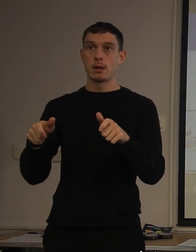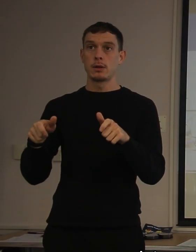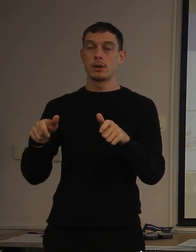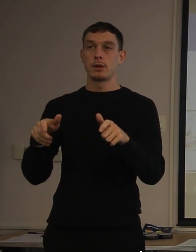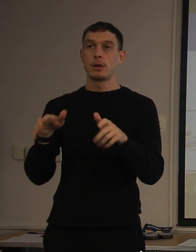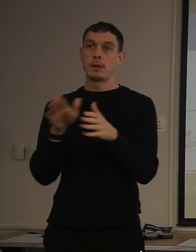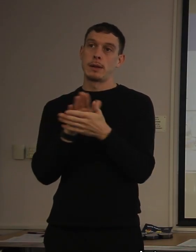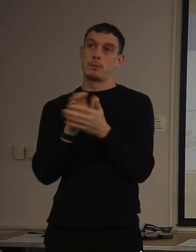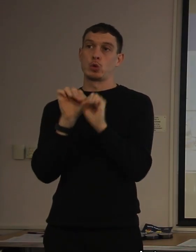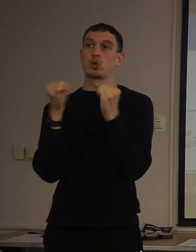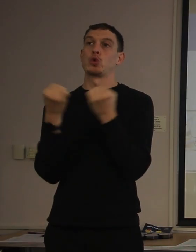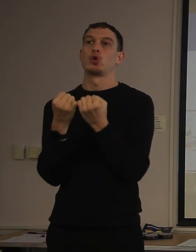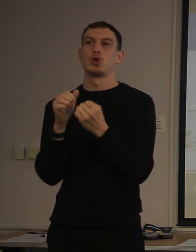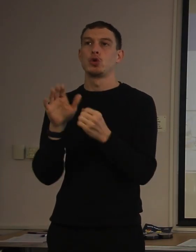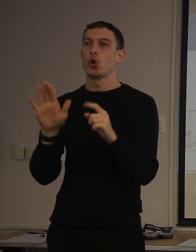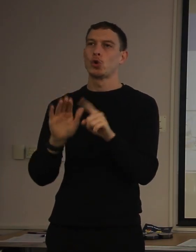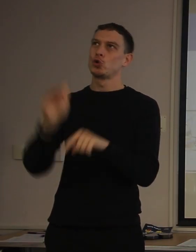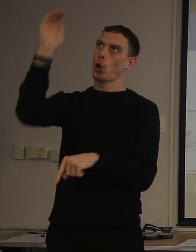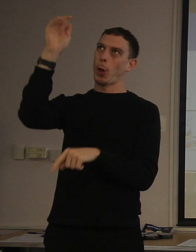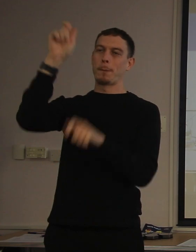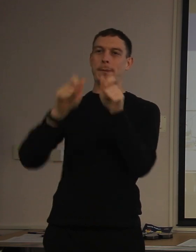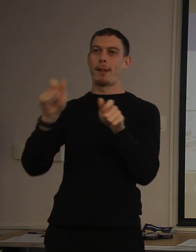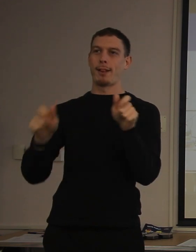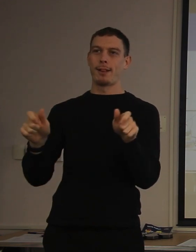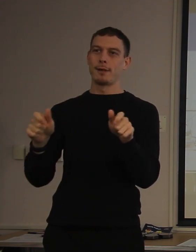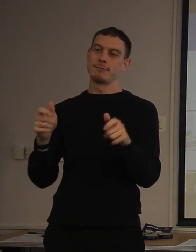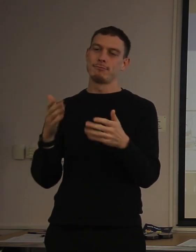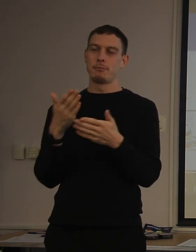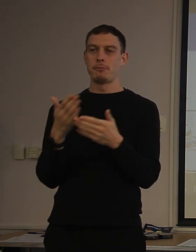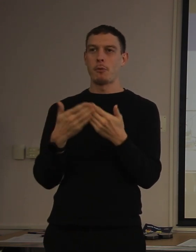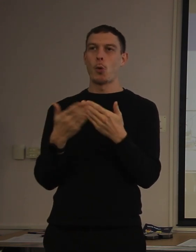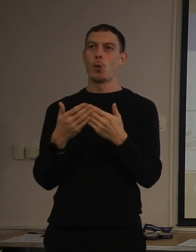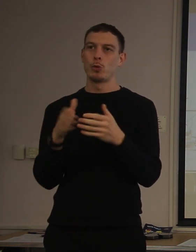bigger groups, not tall people,